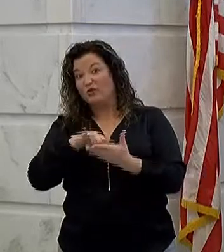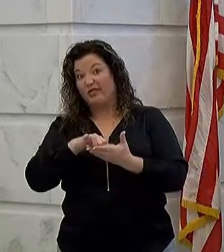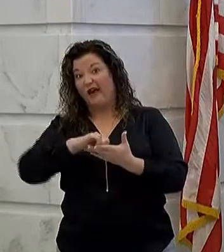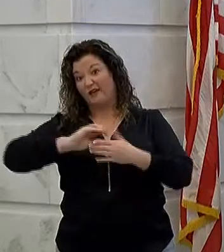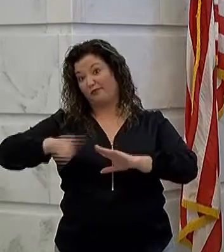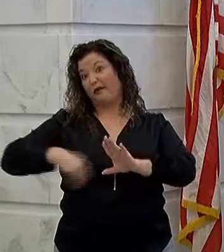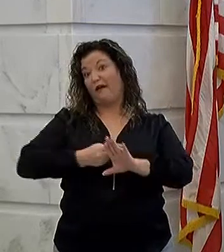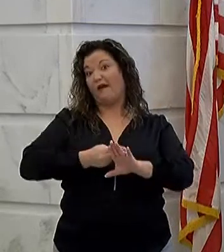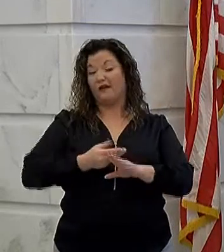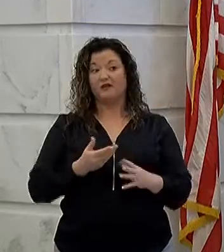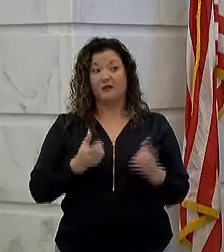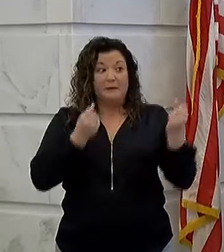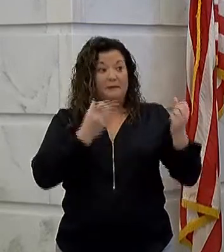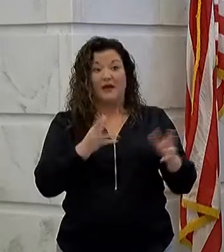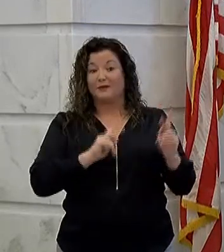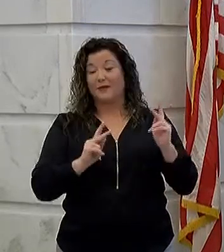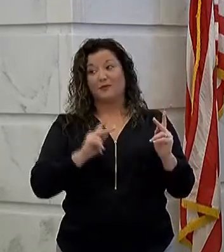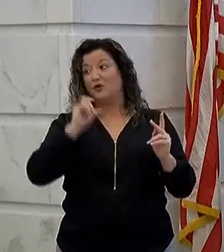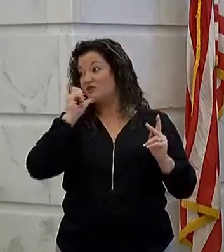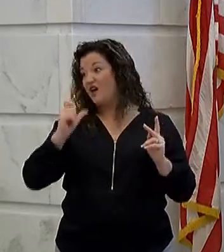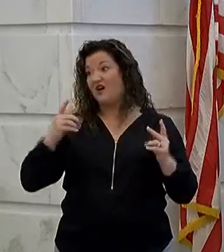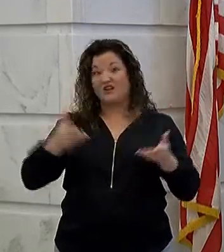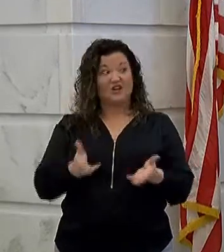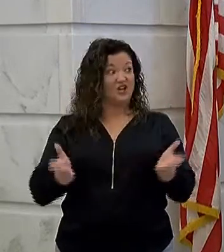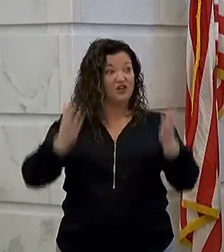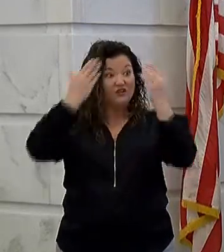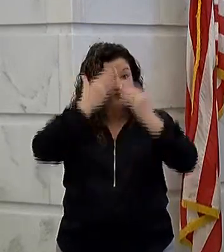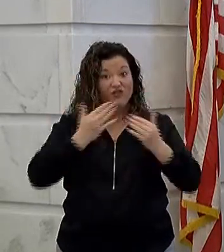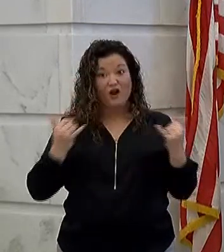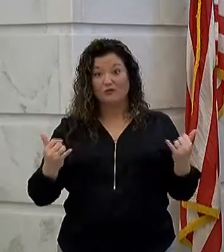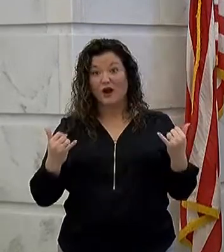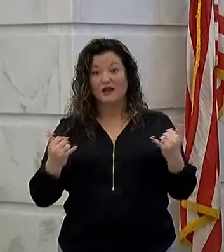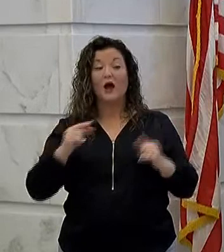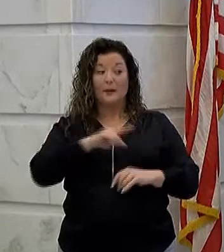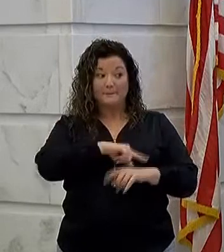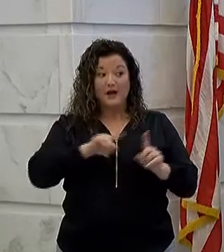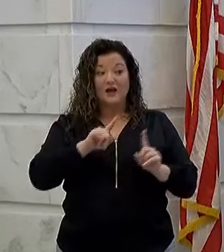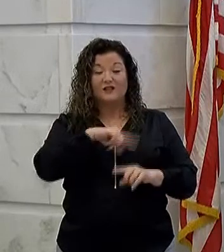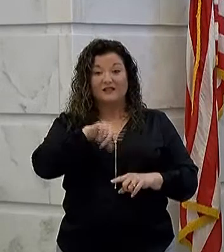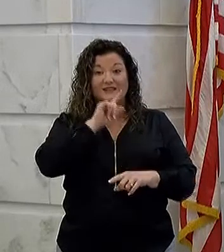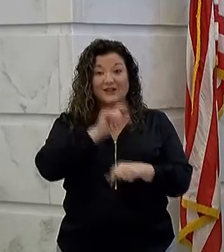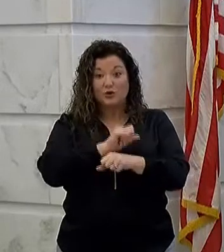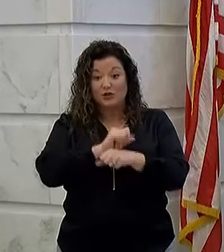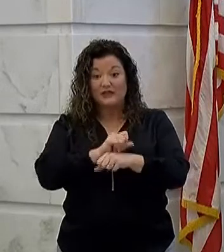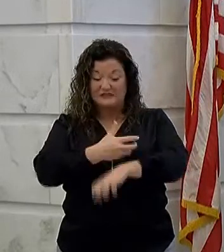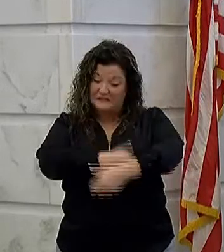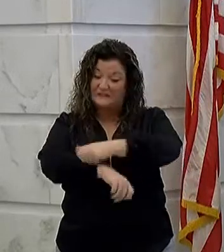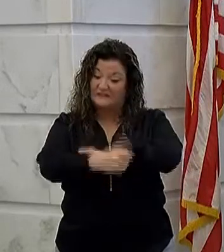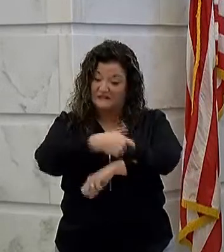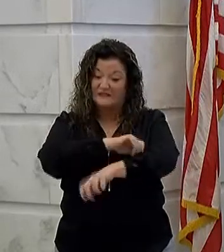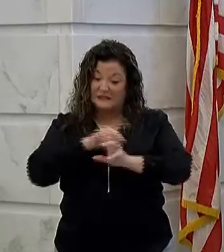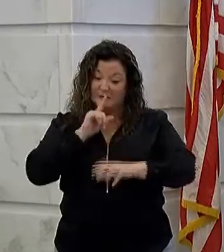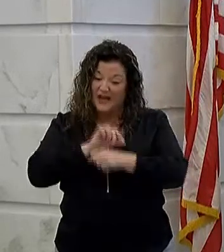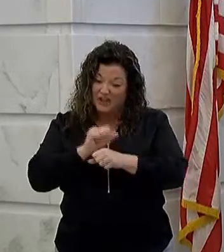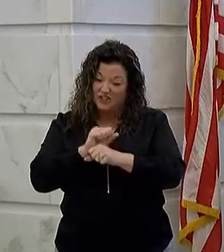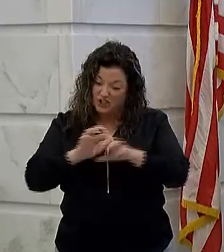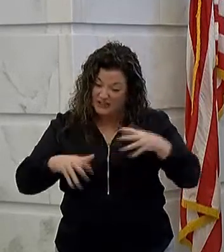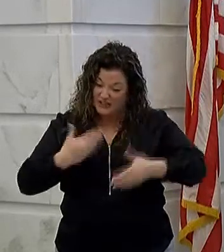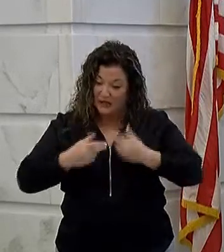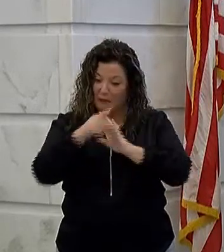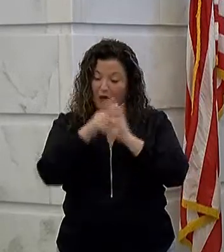lot of members that aren't out front here today, but they are literally in the trenches making sure that policy does